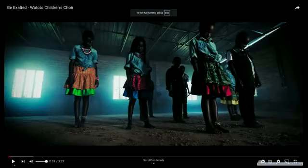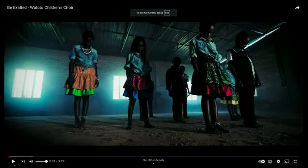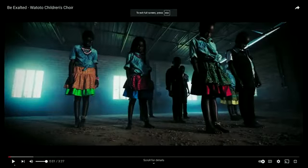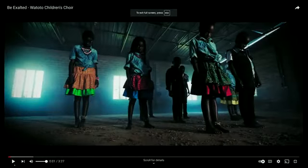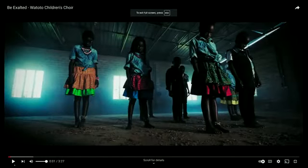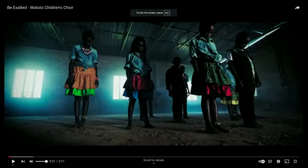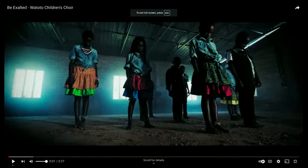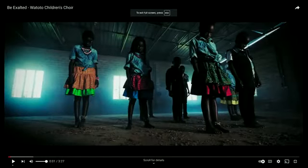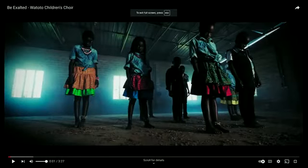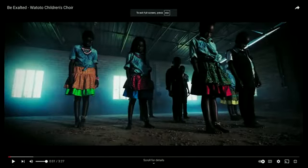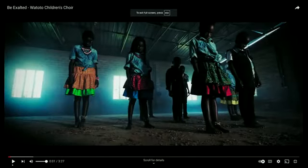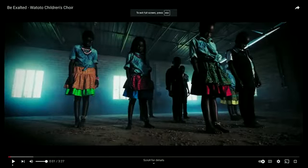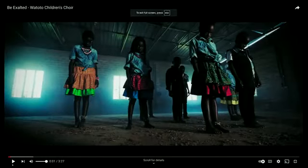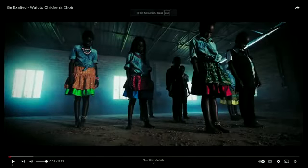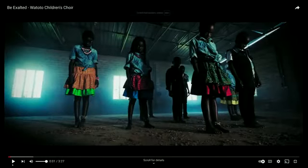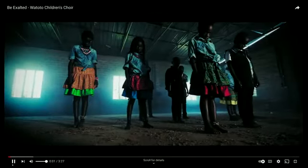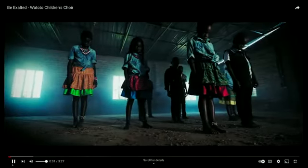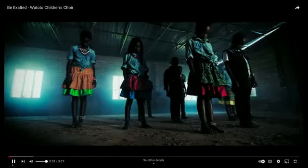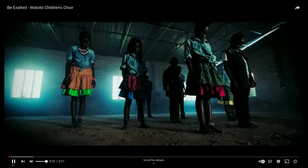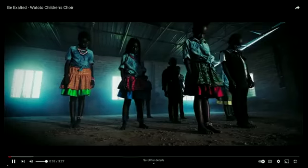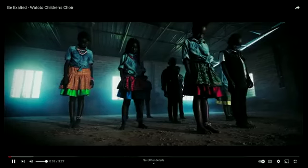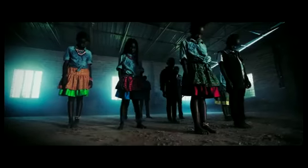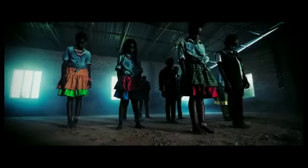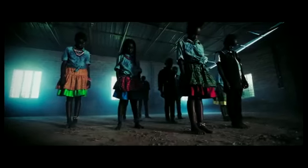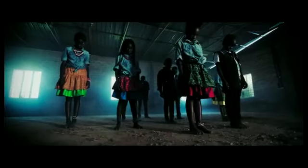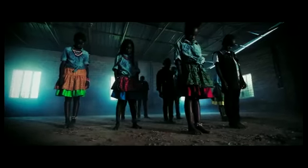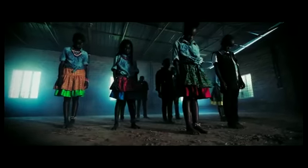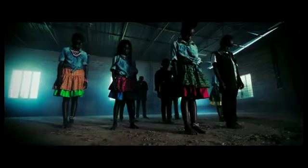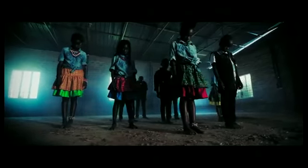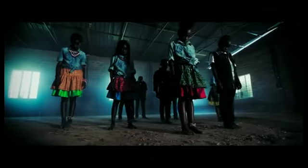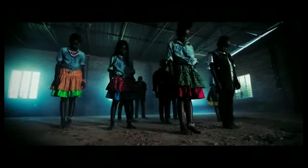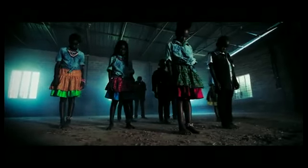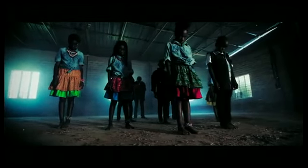All right, and we're going to turn the lights down so those inside can see the video a little better.